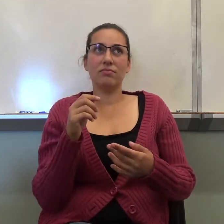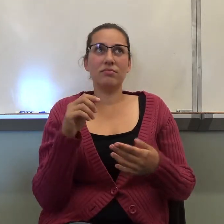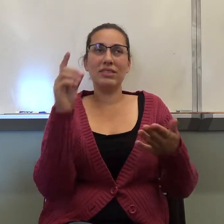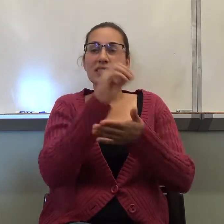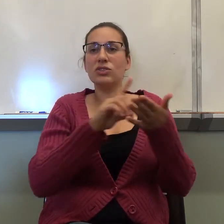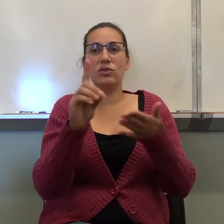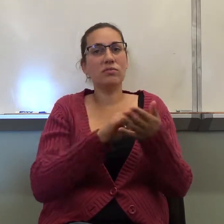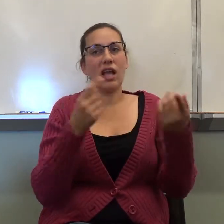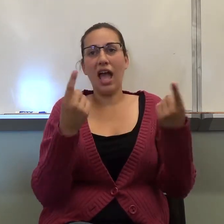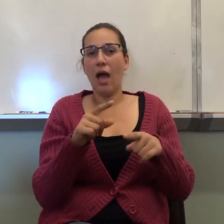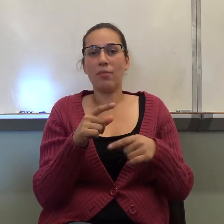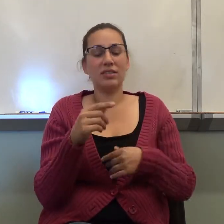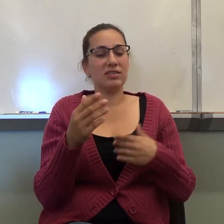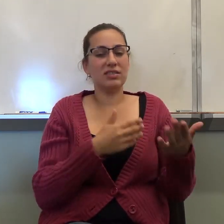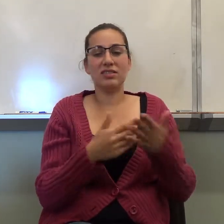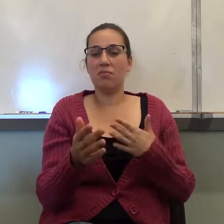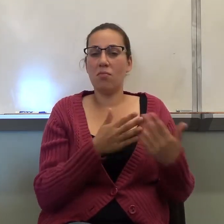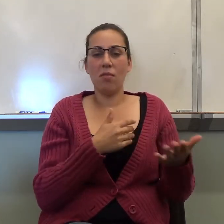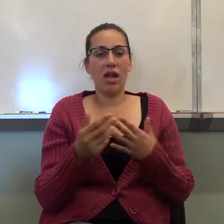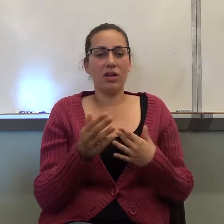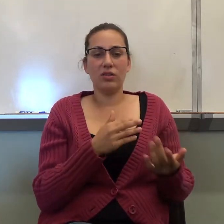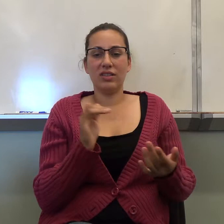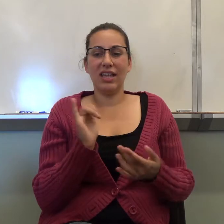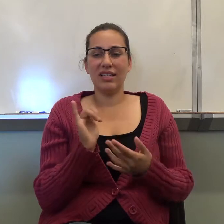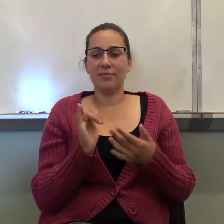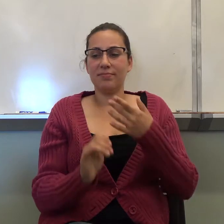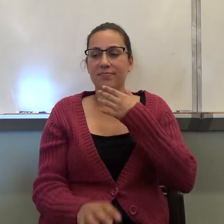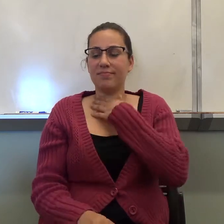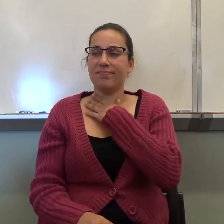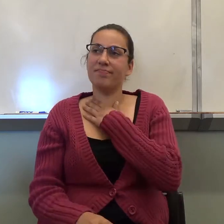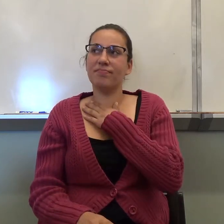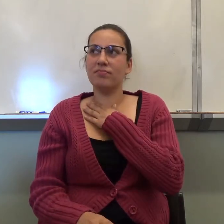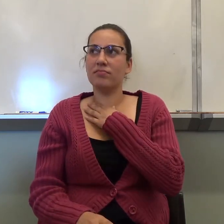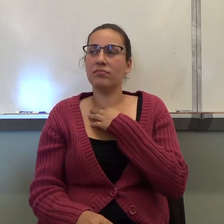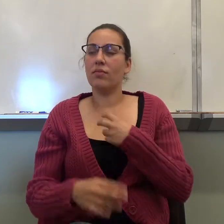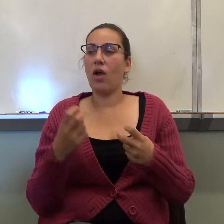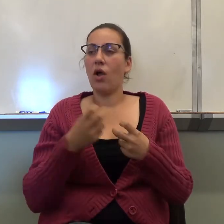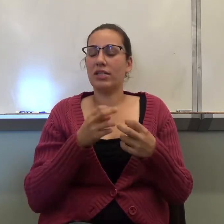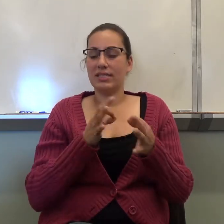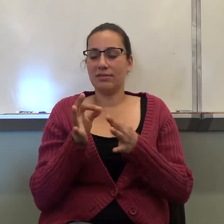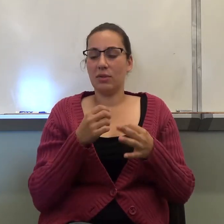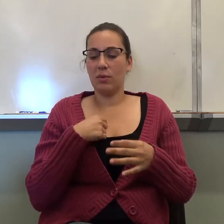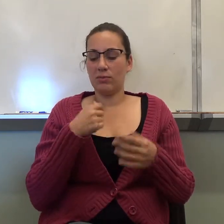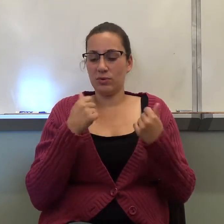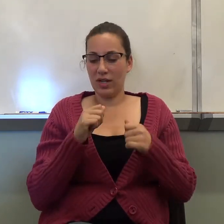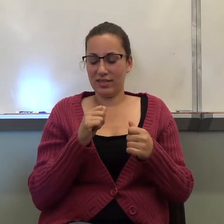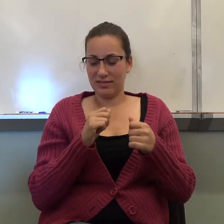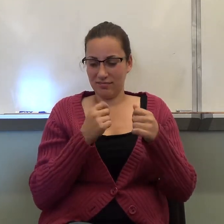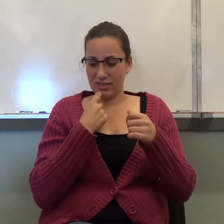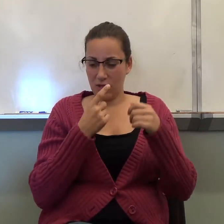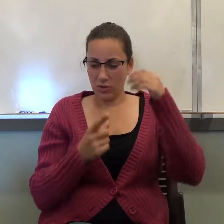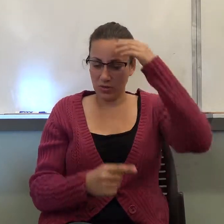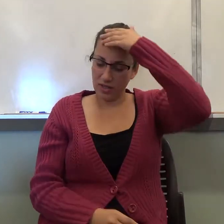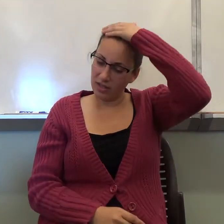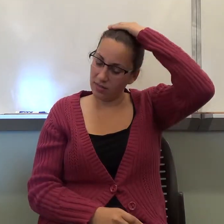that multiplication by 2 and distribute it among these terms here. So it's 2